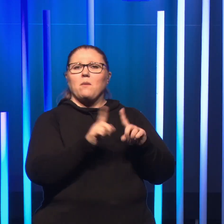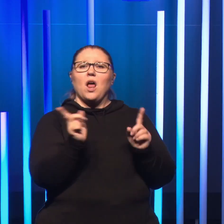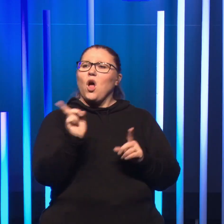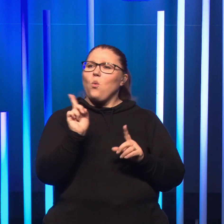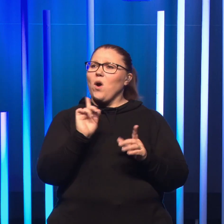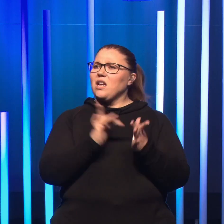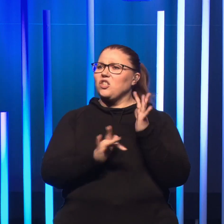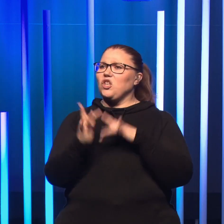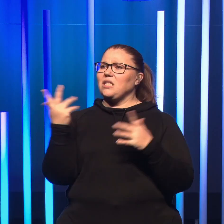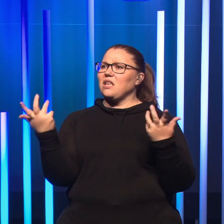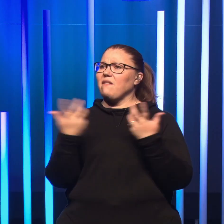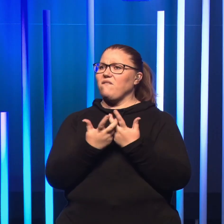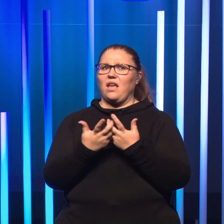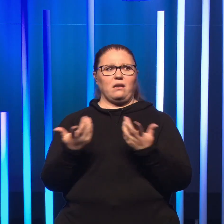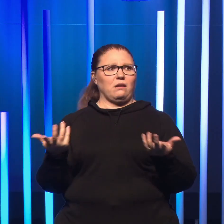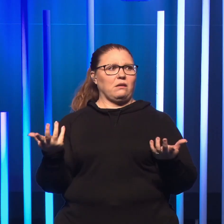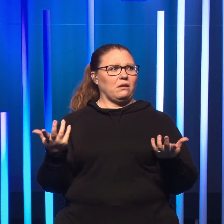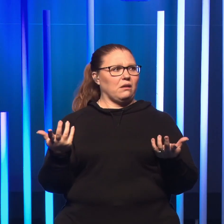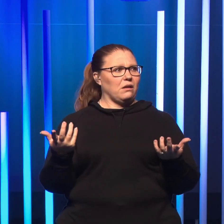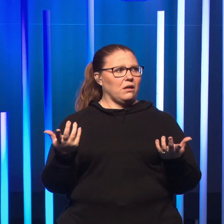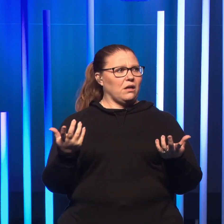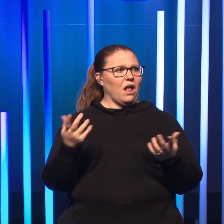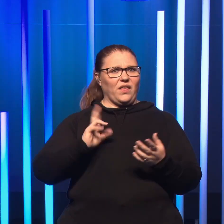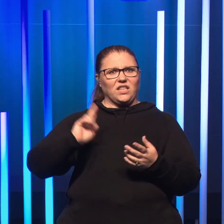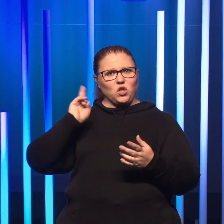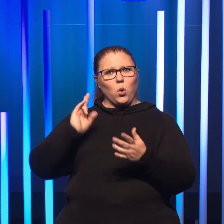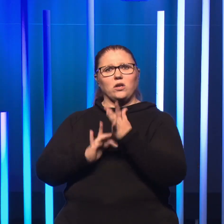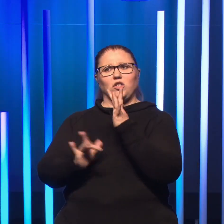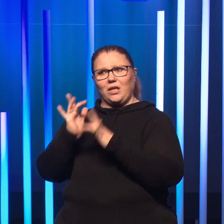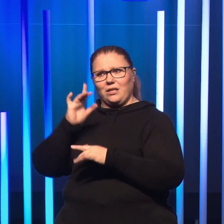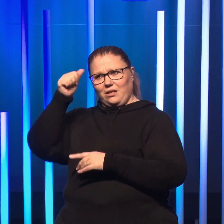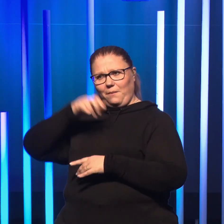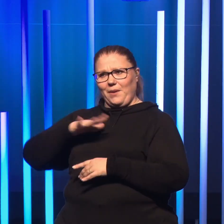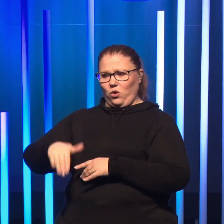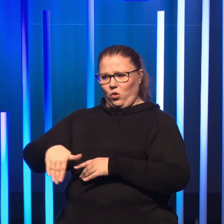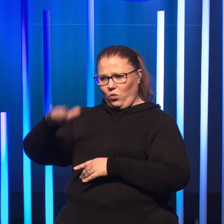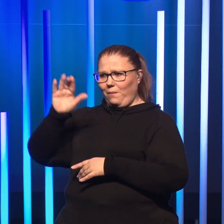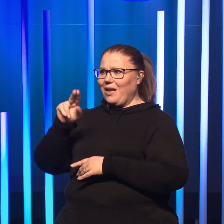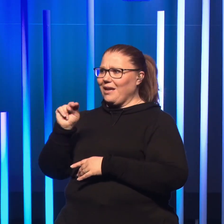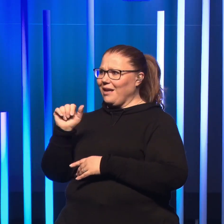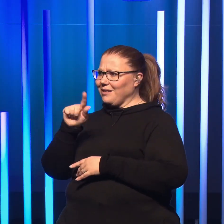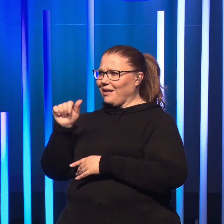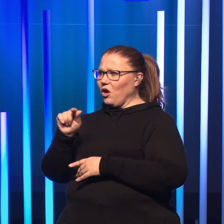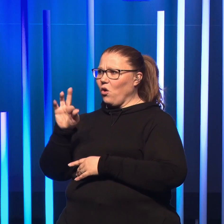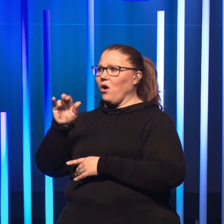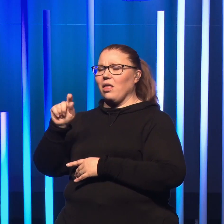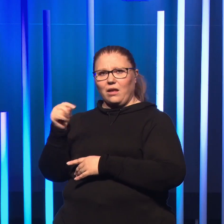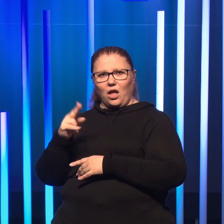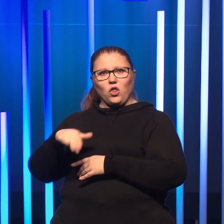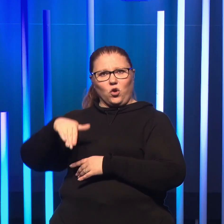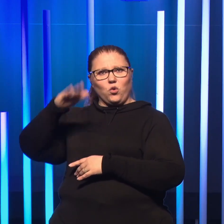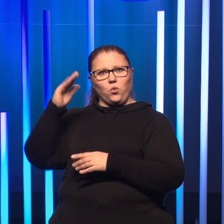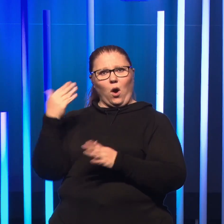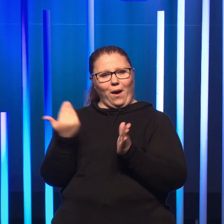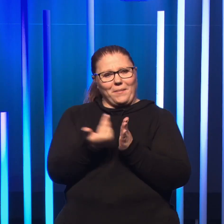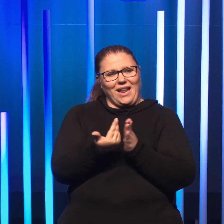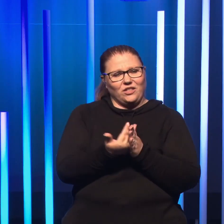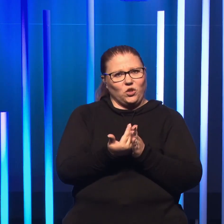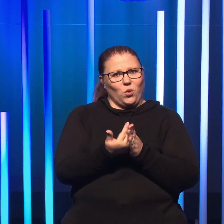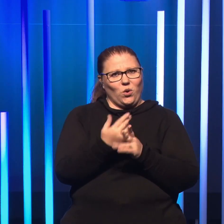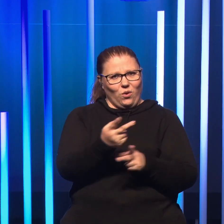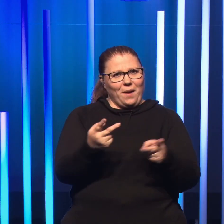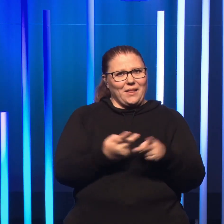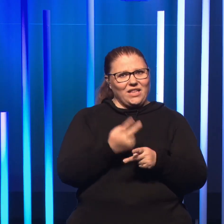in? What was Jesus in all of this? The historical Jesus, the guy who grew up in Nazareth, who grew up next door to a place where